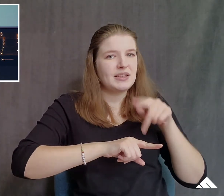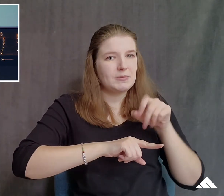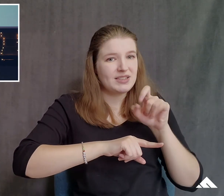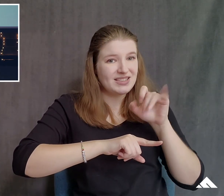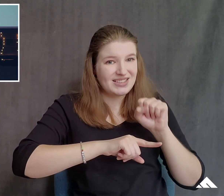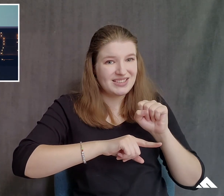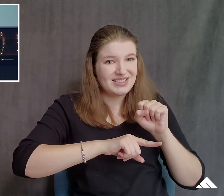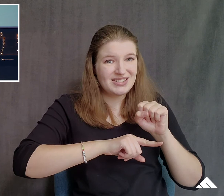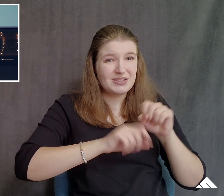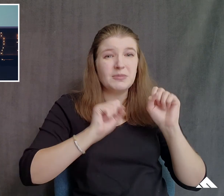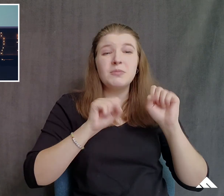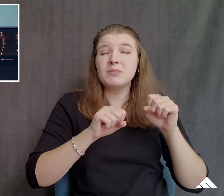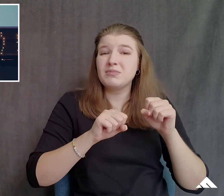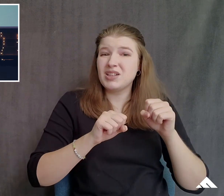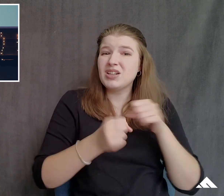lead to death.